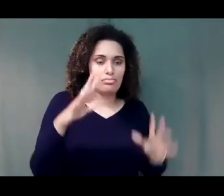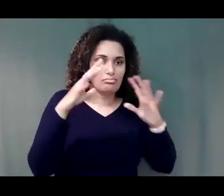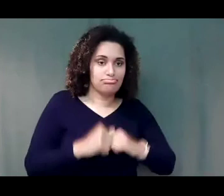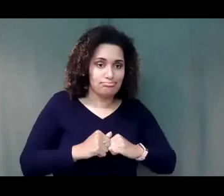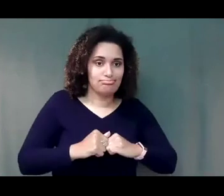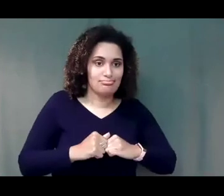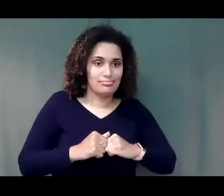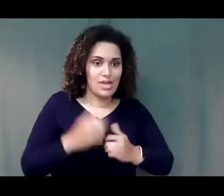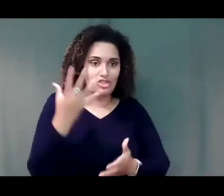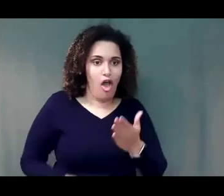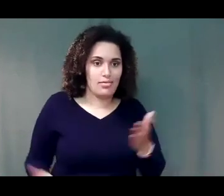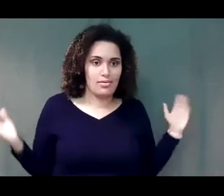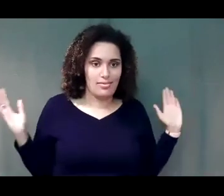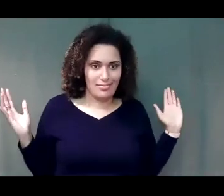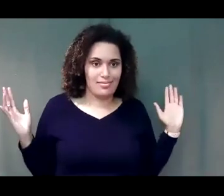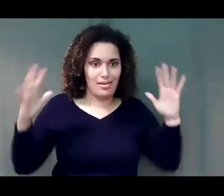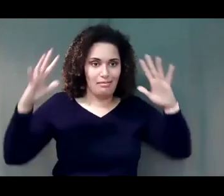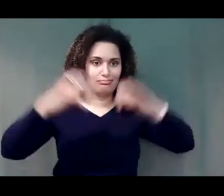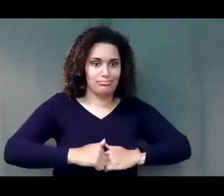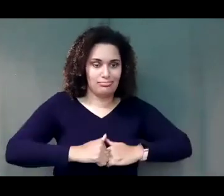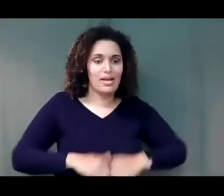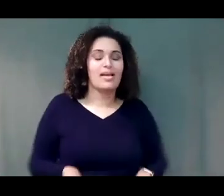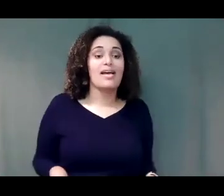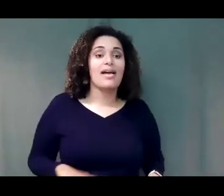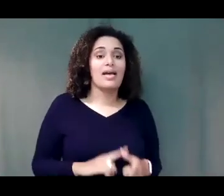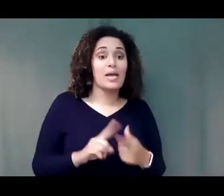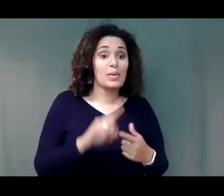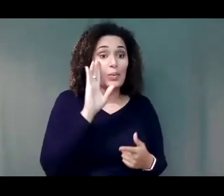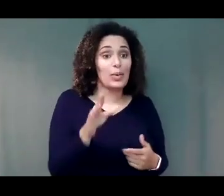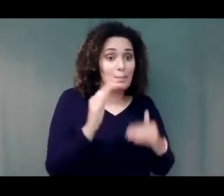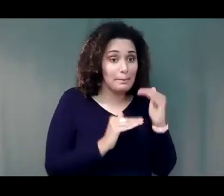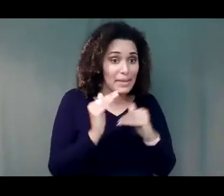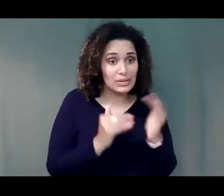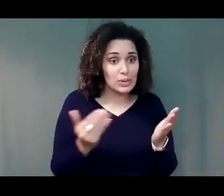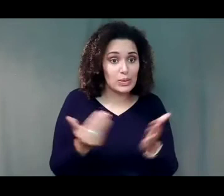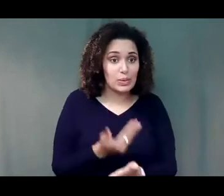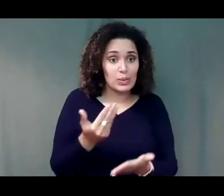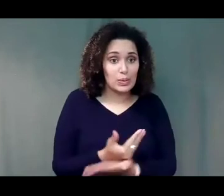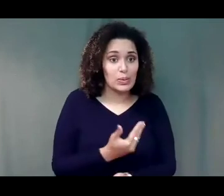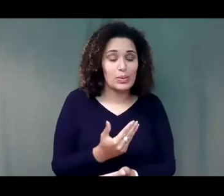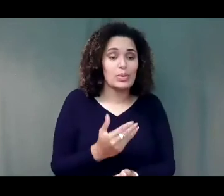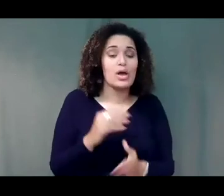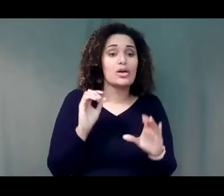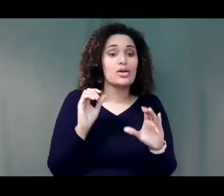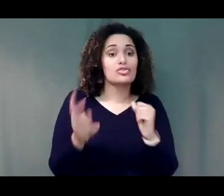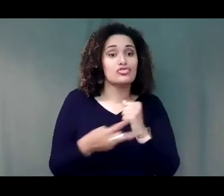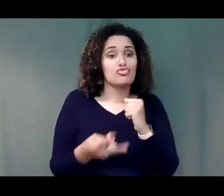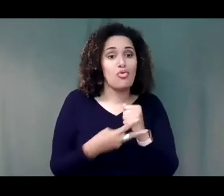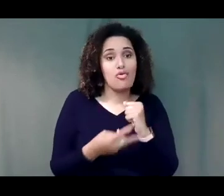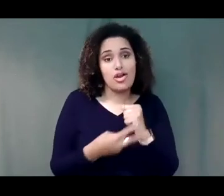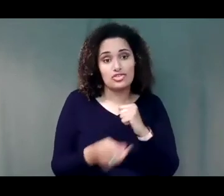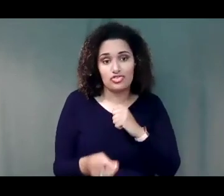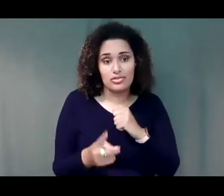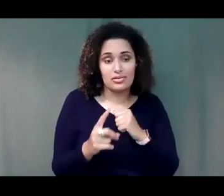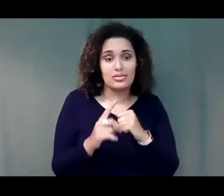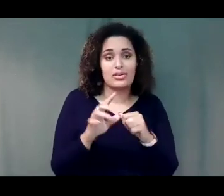barn is gone. We took it down and we are going to build a new storage facility for our bottled wine.